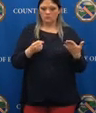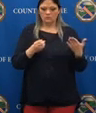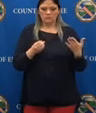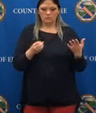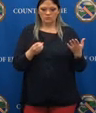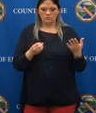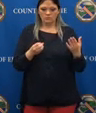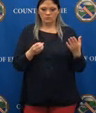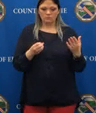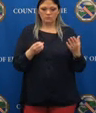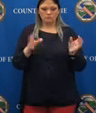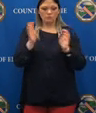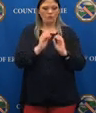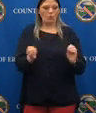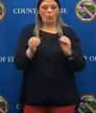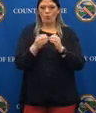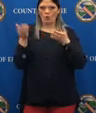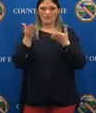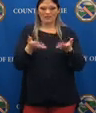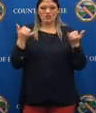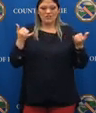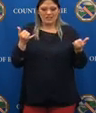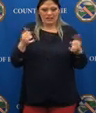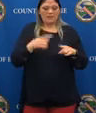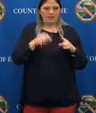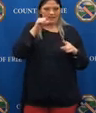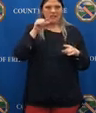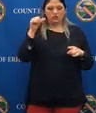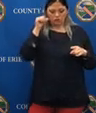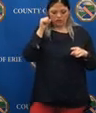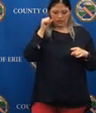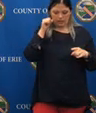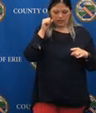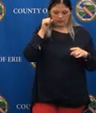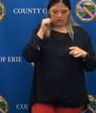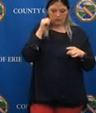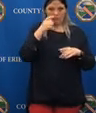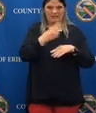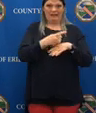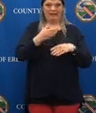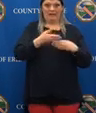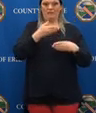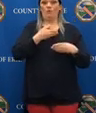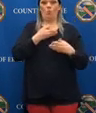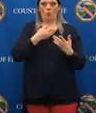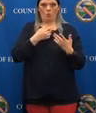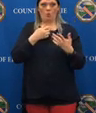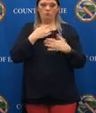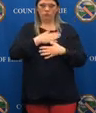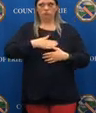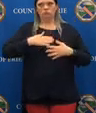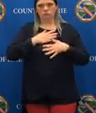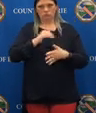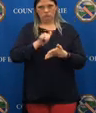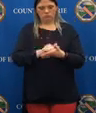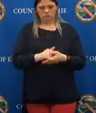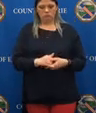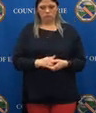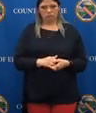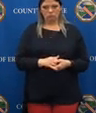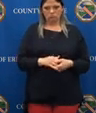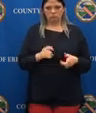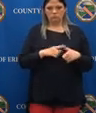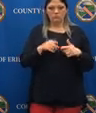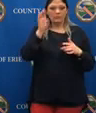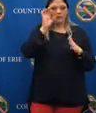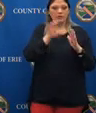any further deliveries today, but we did get deliveries yesterday, which was actually a day ahead of time. So I was very appreciative of that. And the pictures